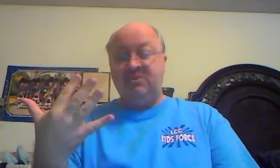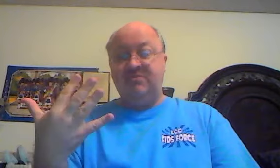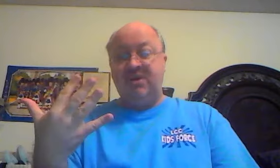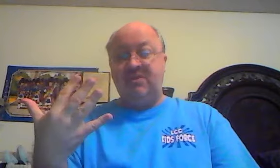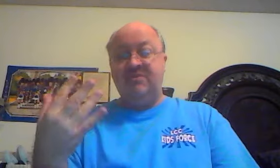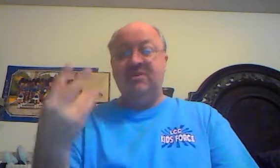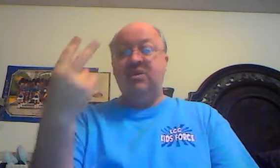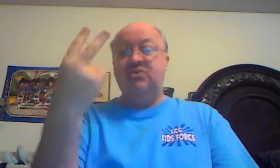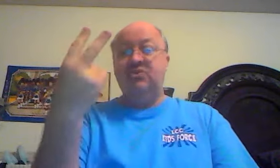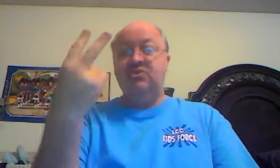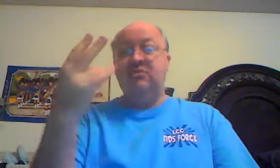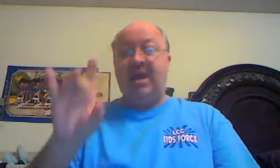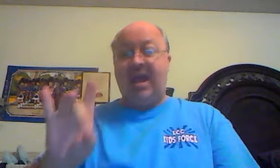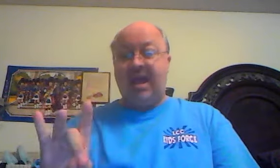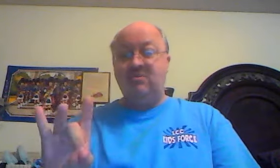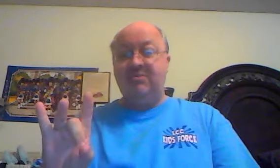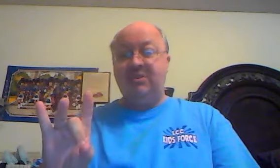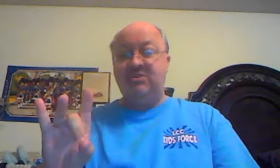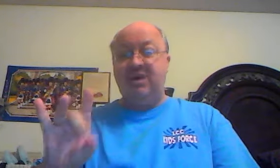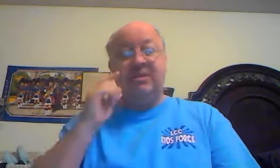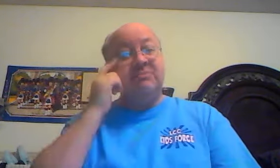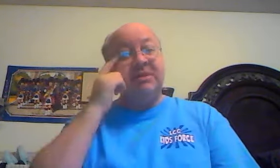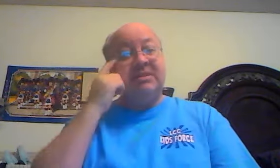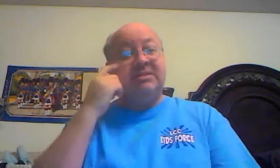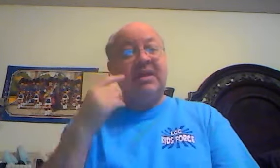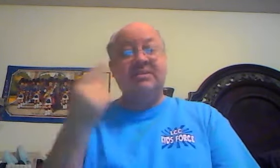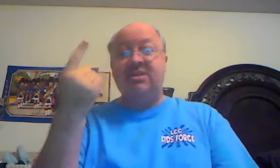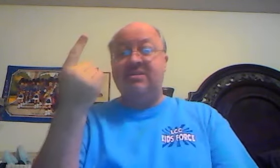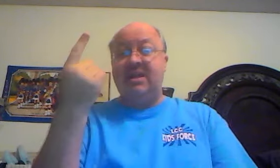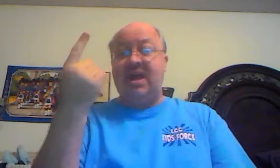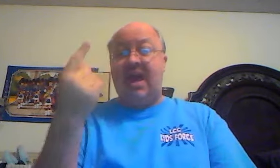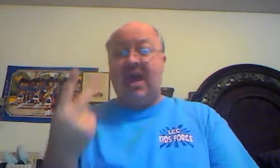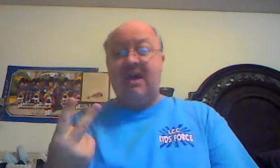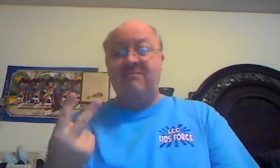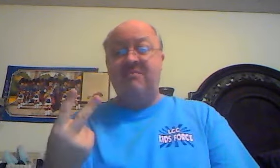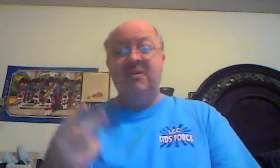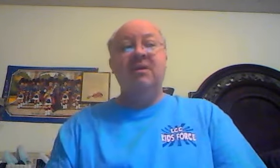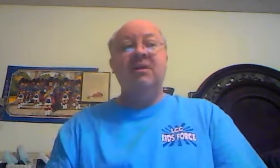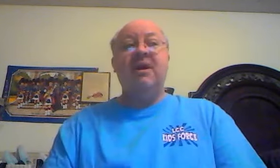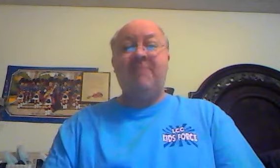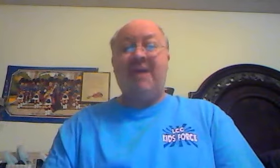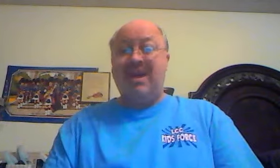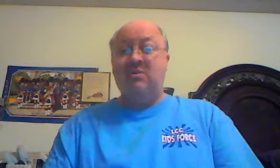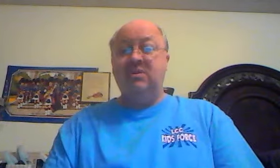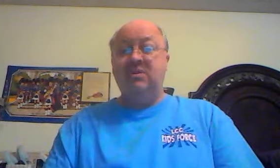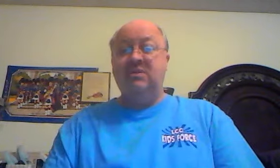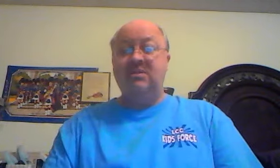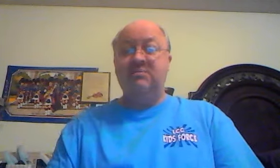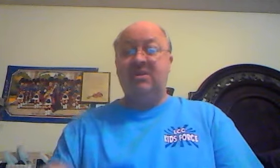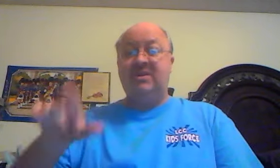2/5, 2 over 8 would be 2/8. But in this case, I just need a half a pound. So it's an